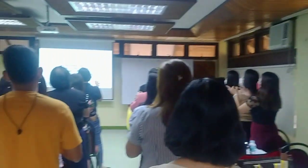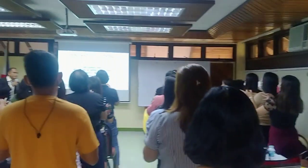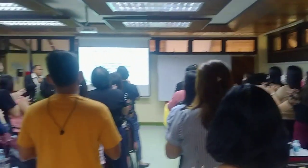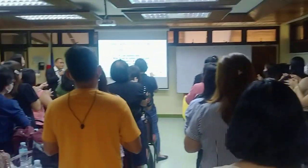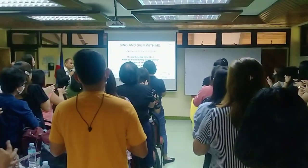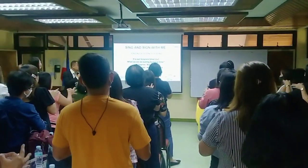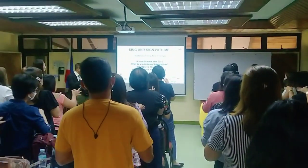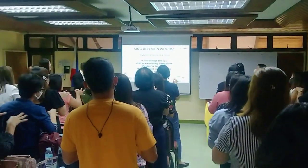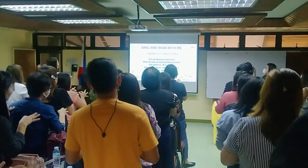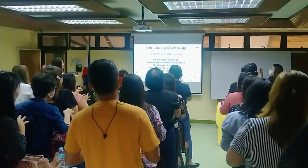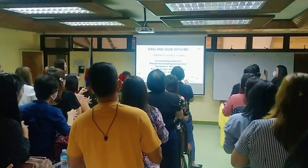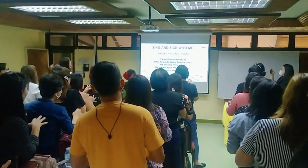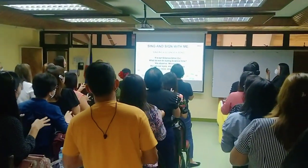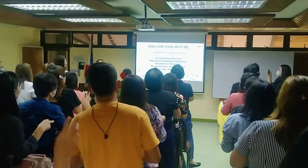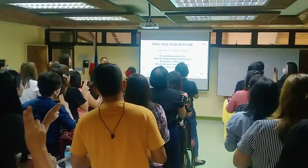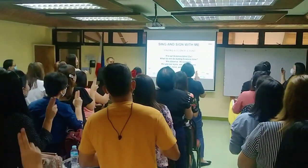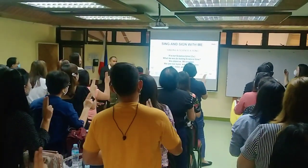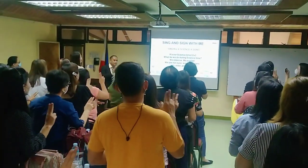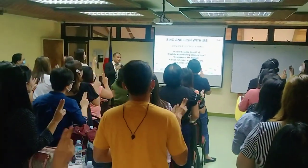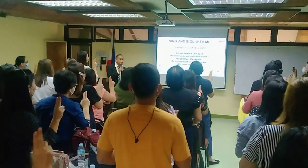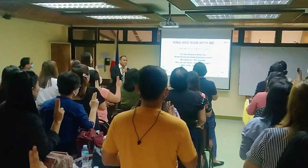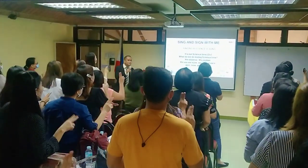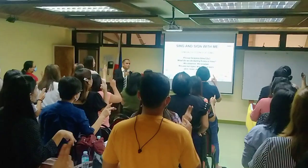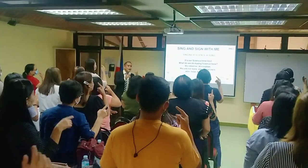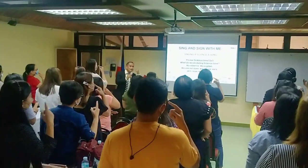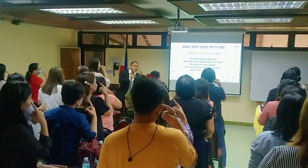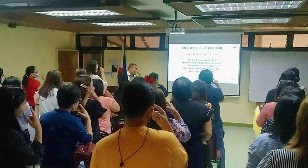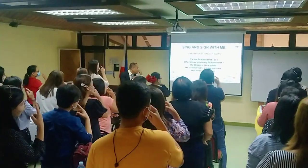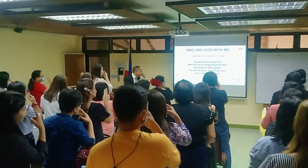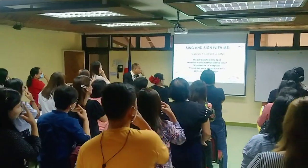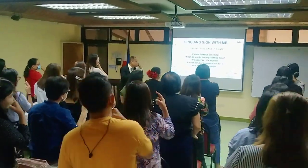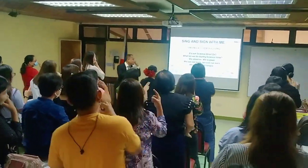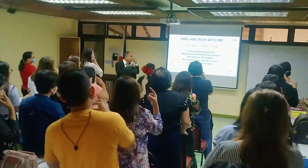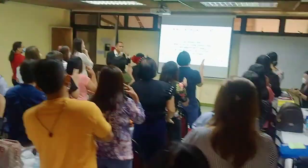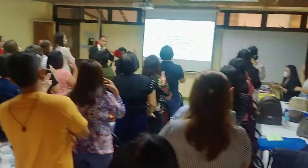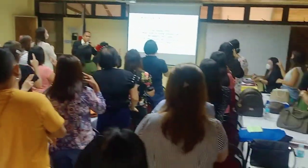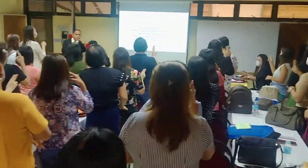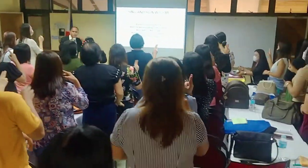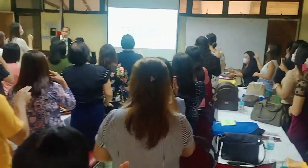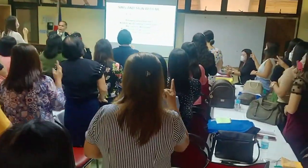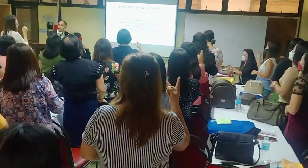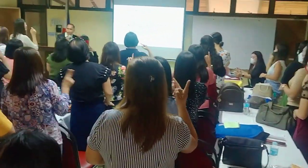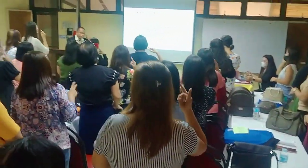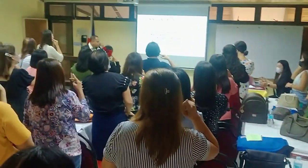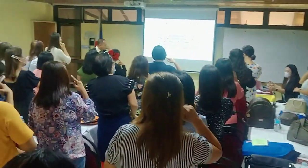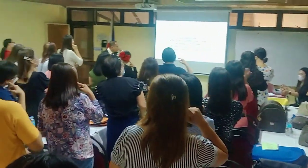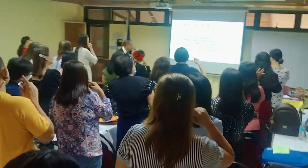we explain, we use our eyes, we use our